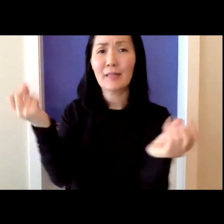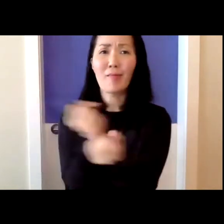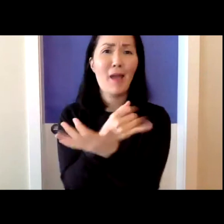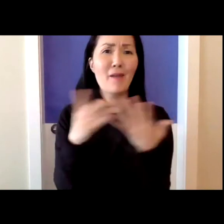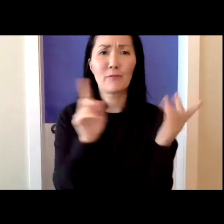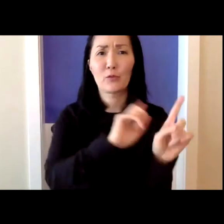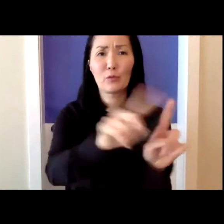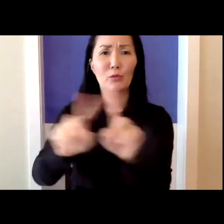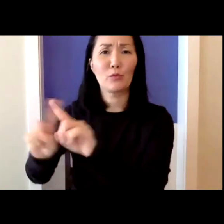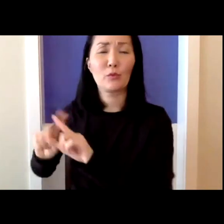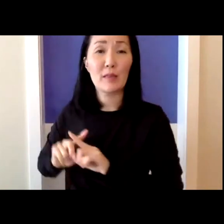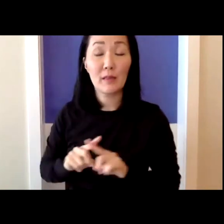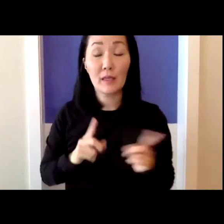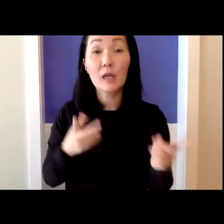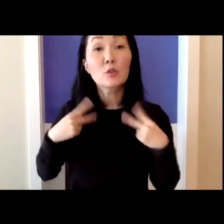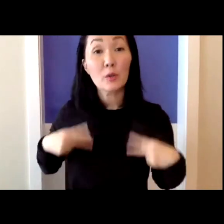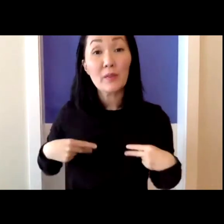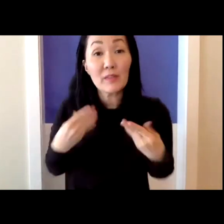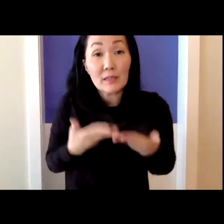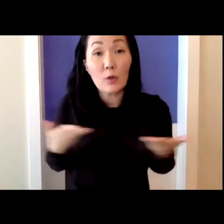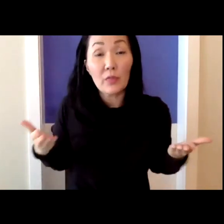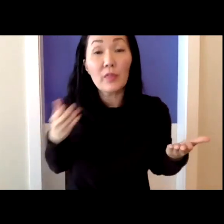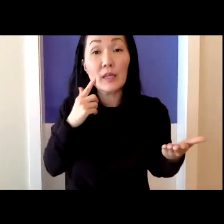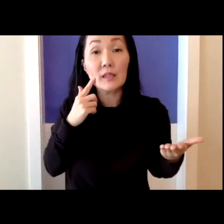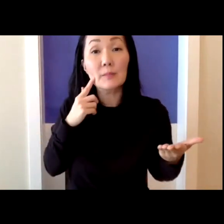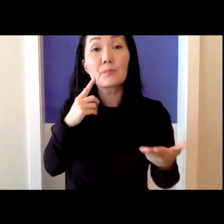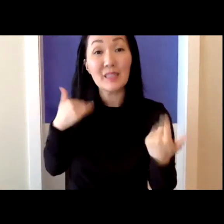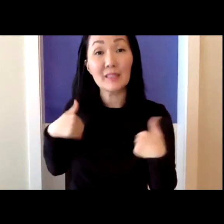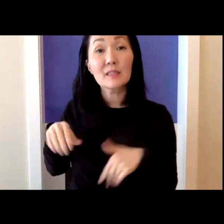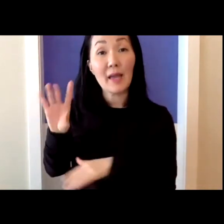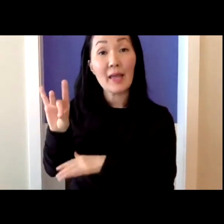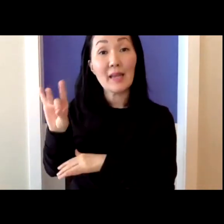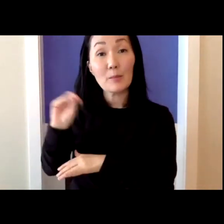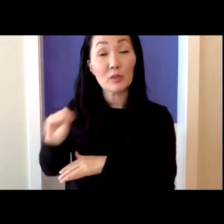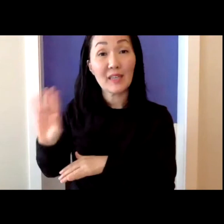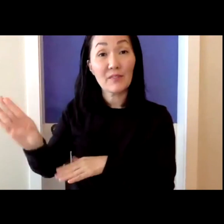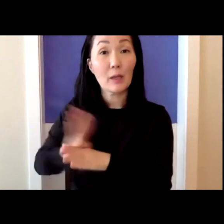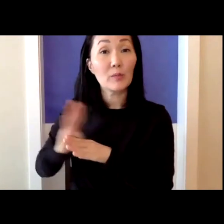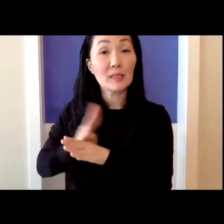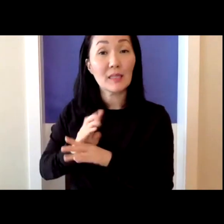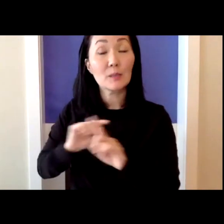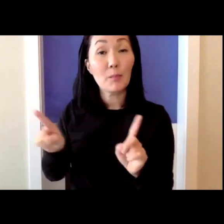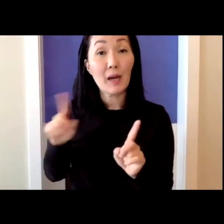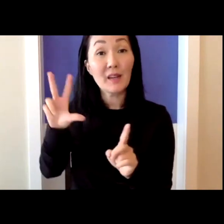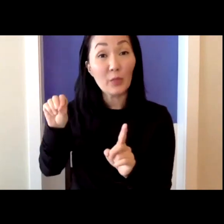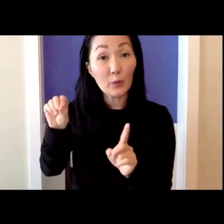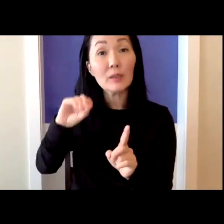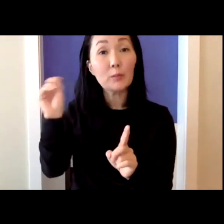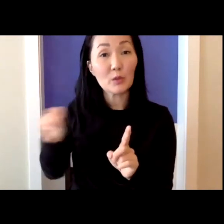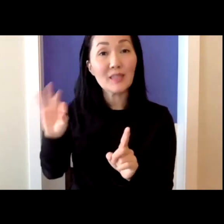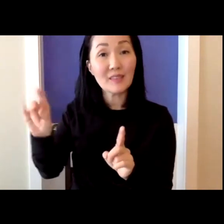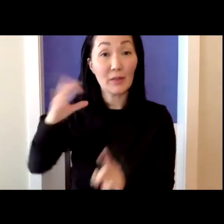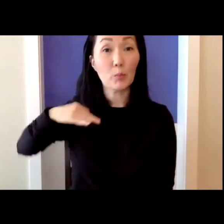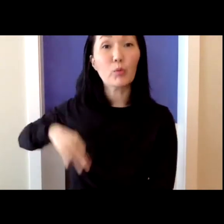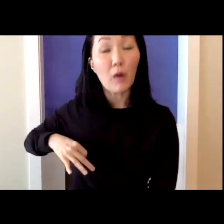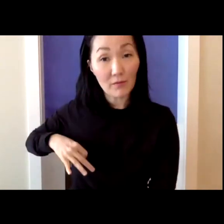toothbrushes from them, the physical goods stuff that they sell, is 88% of their business, but accounts for 30% of their profit.